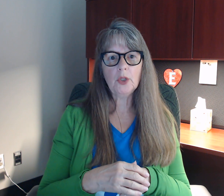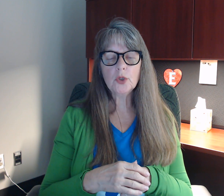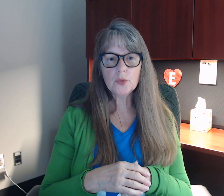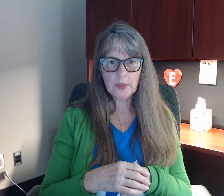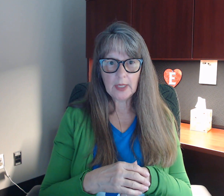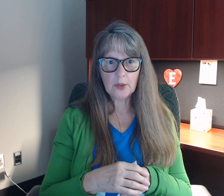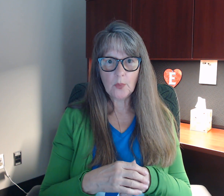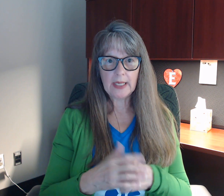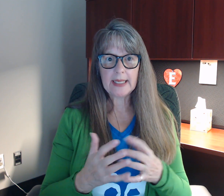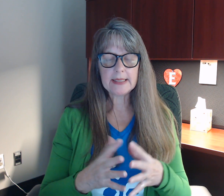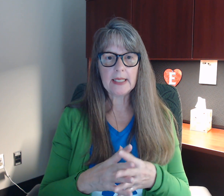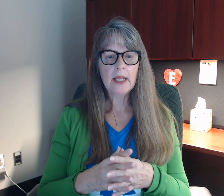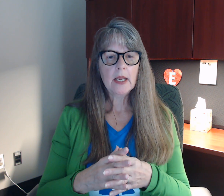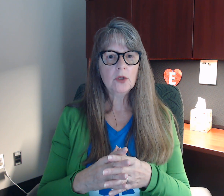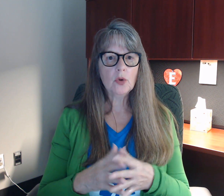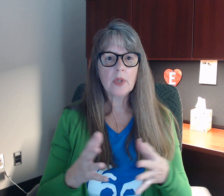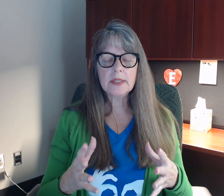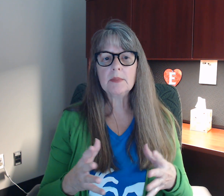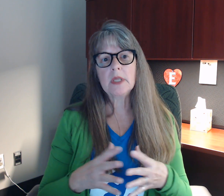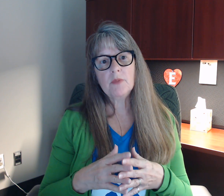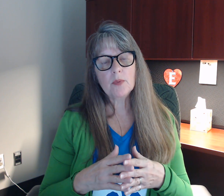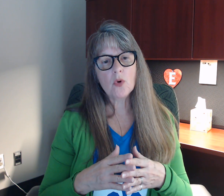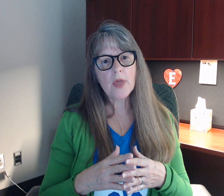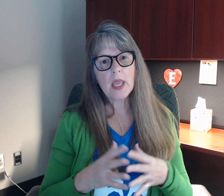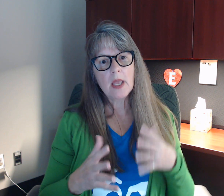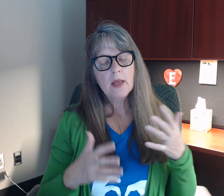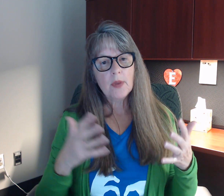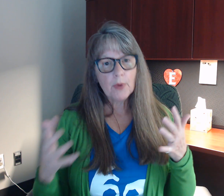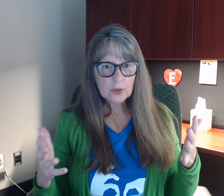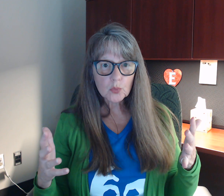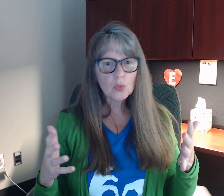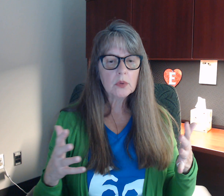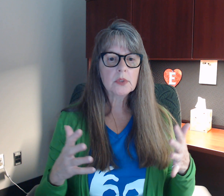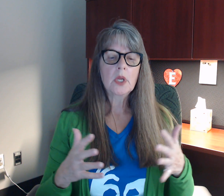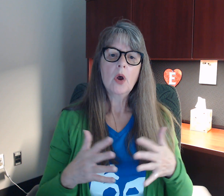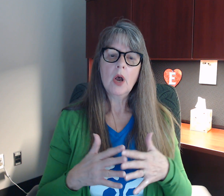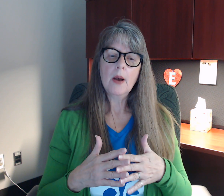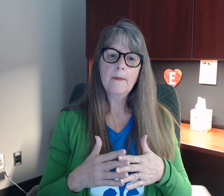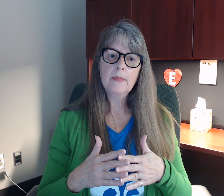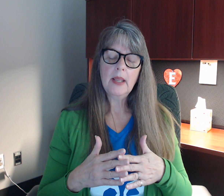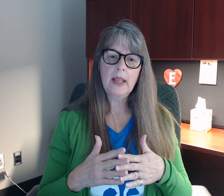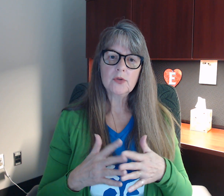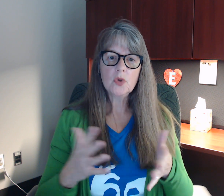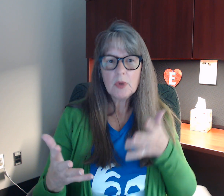could do either one. Like I said, you know, a lot of times deaf people, they break the rules, and so you want to be